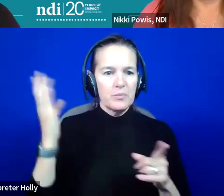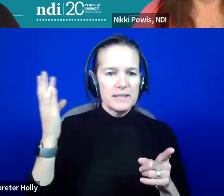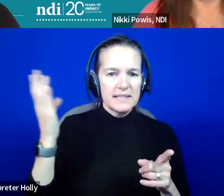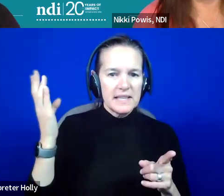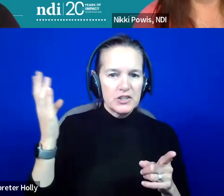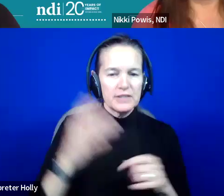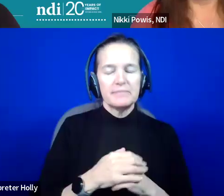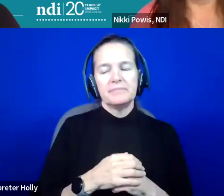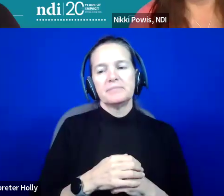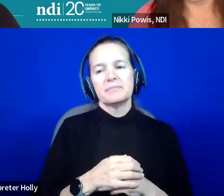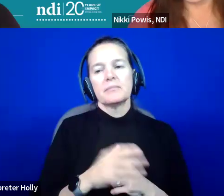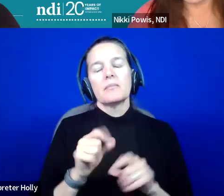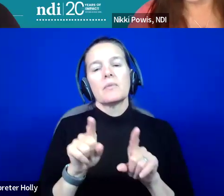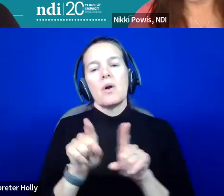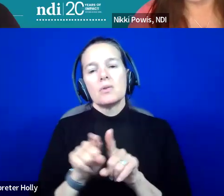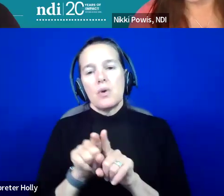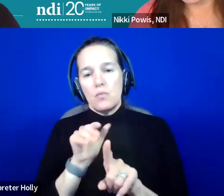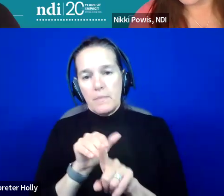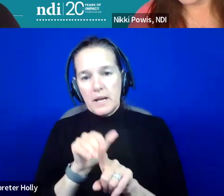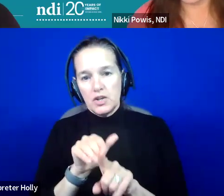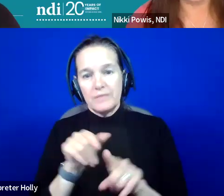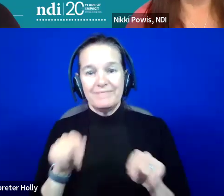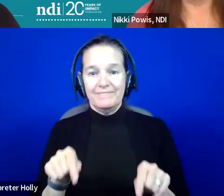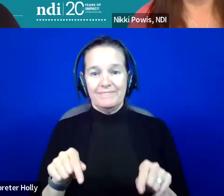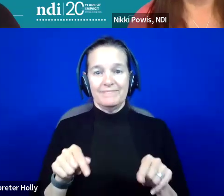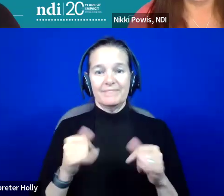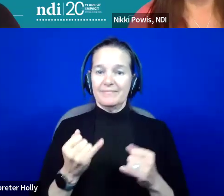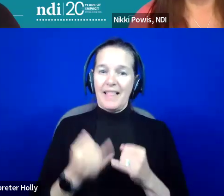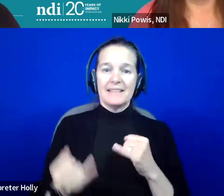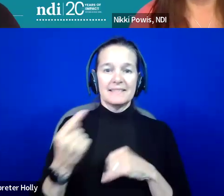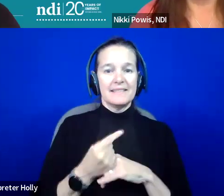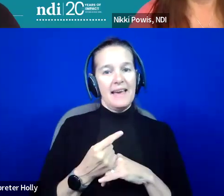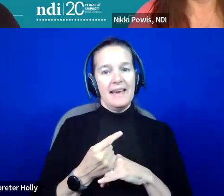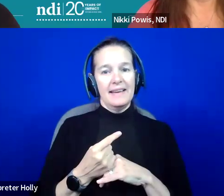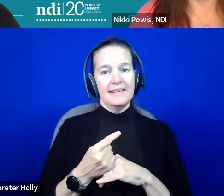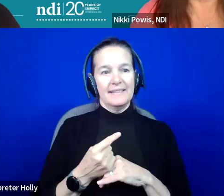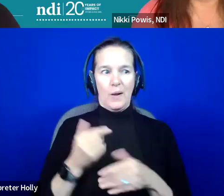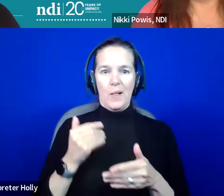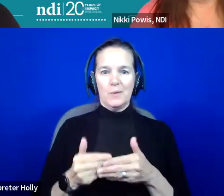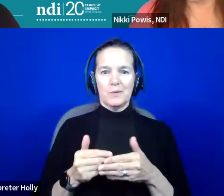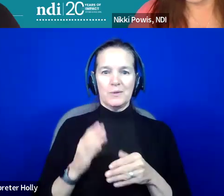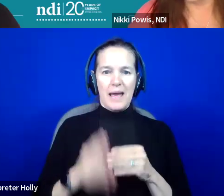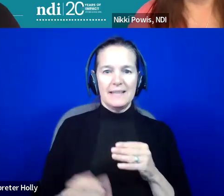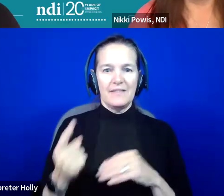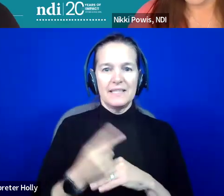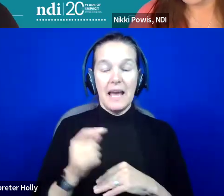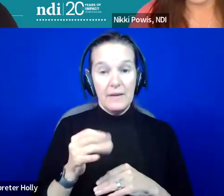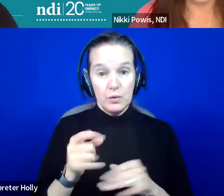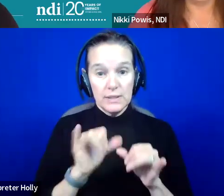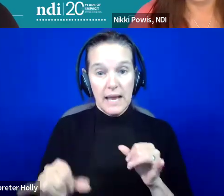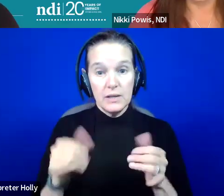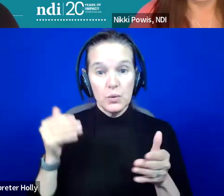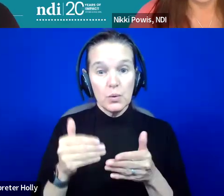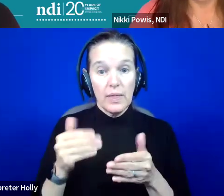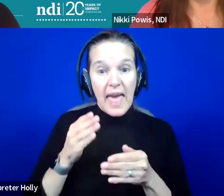presentation. And then also a reminder that this is our final day. We're getting close to the end of the day. So if you're staying till the end or if you have